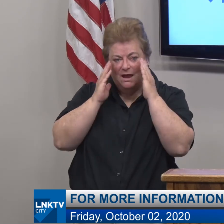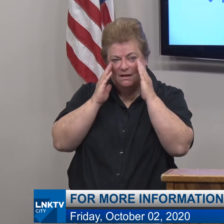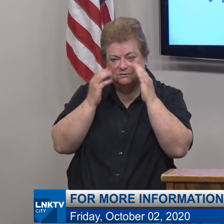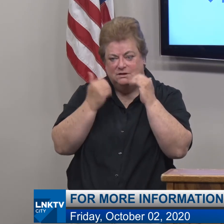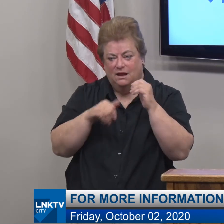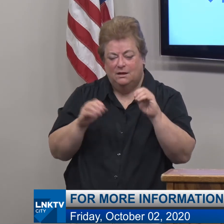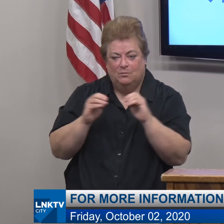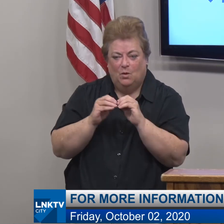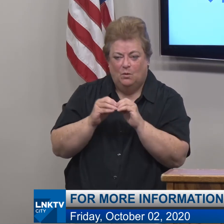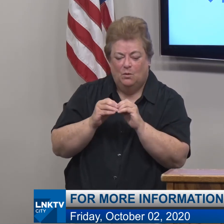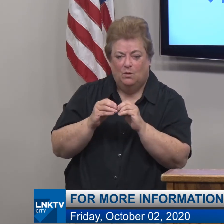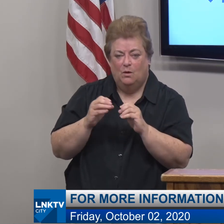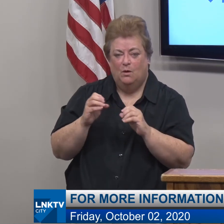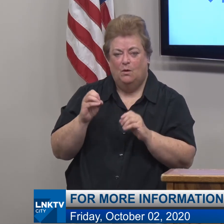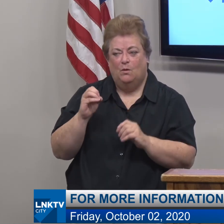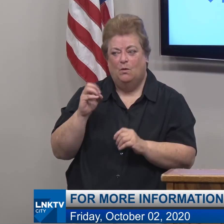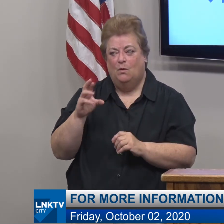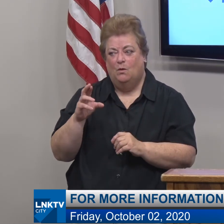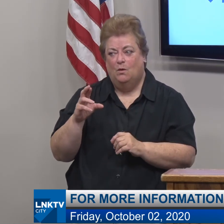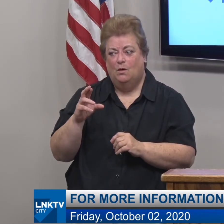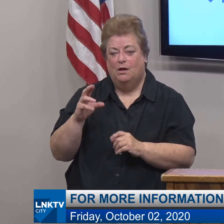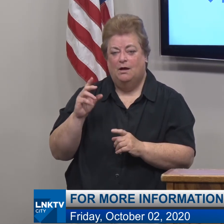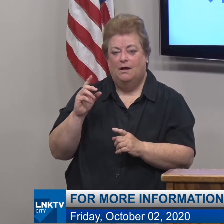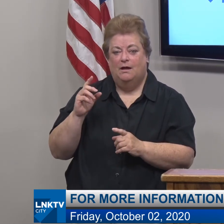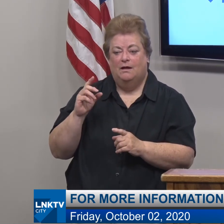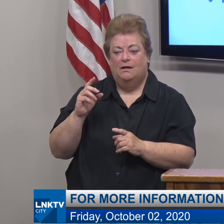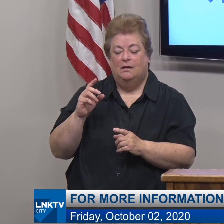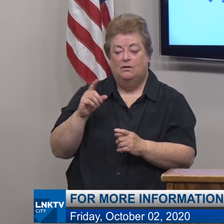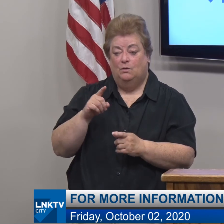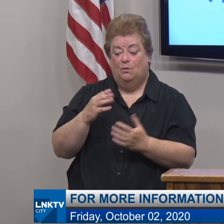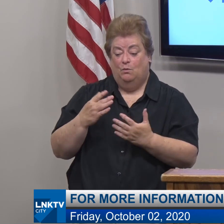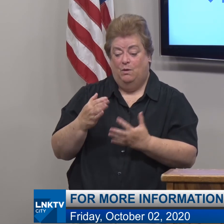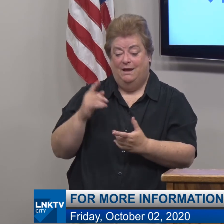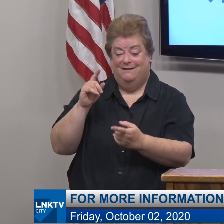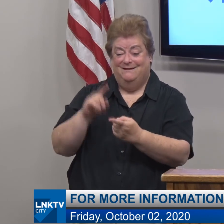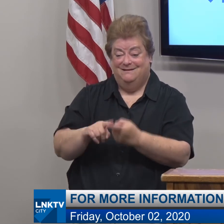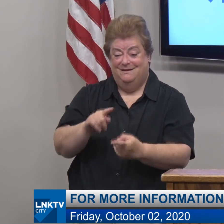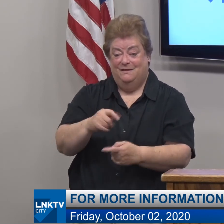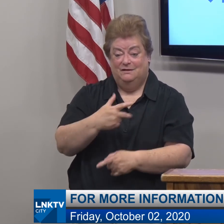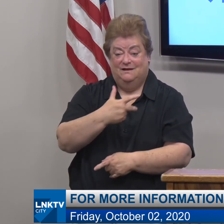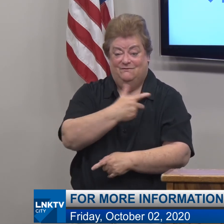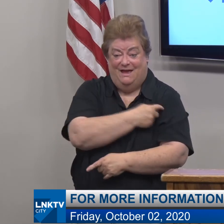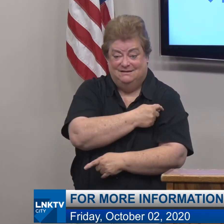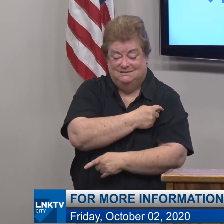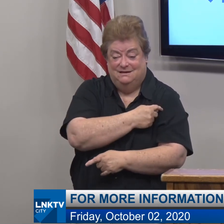that something where until there's a vaccine, you won't be able to recommend